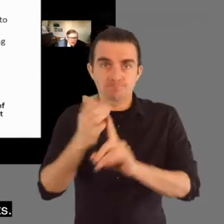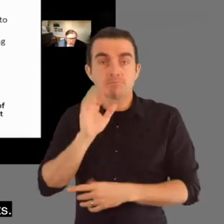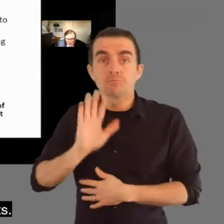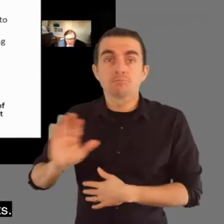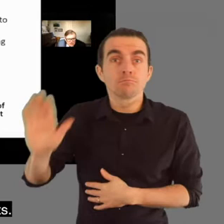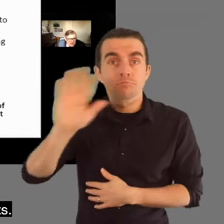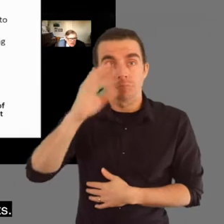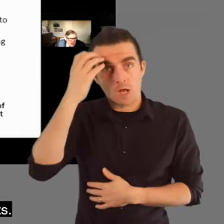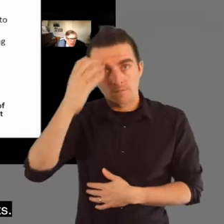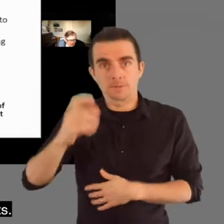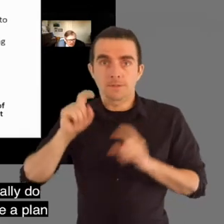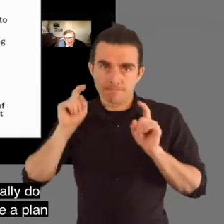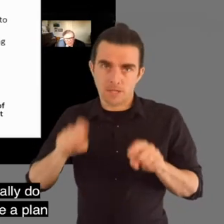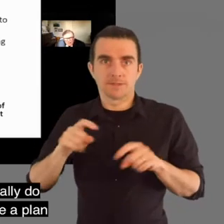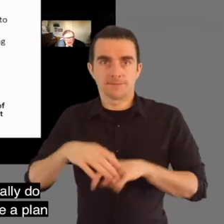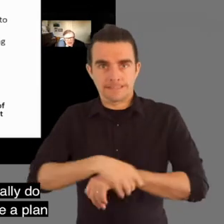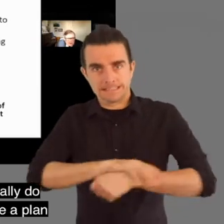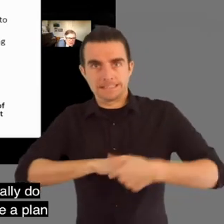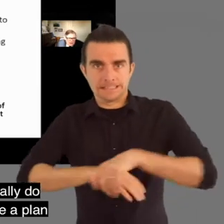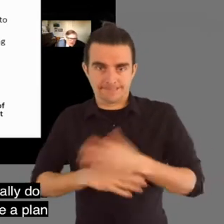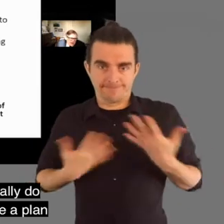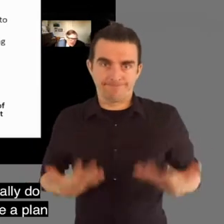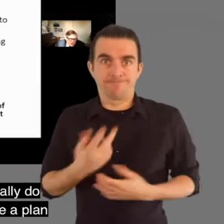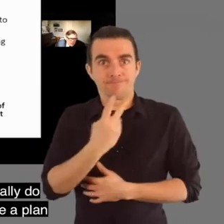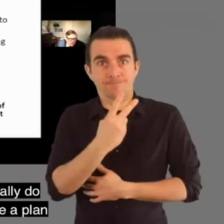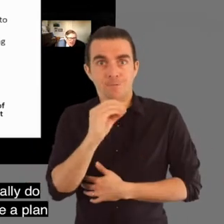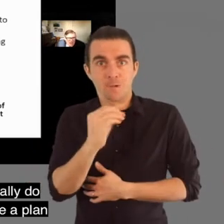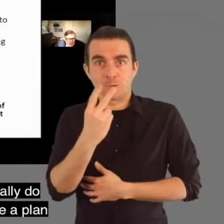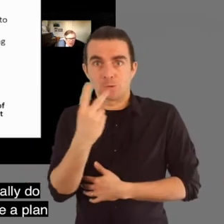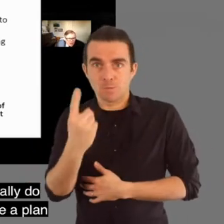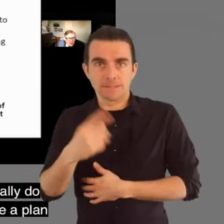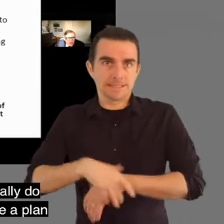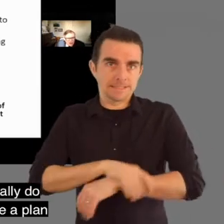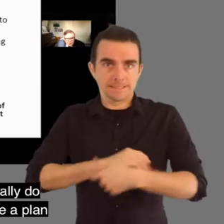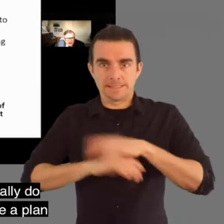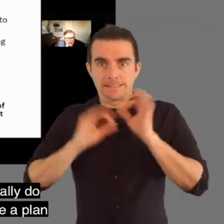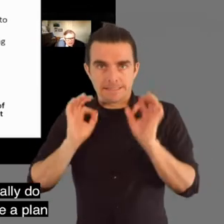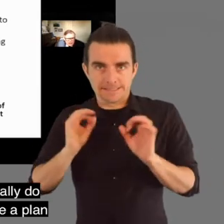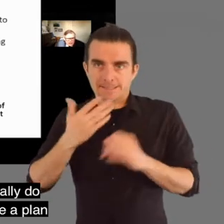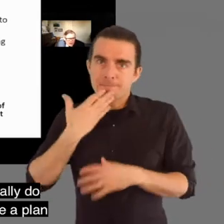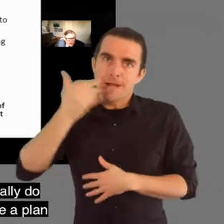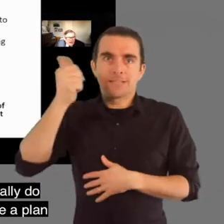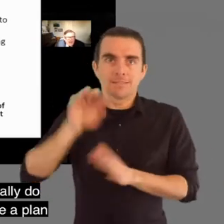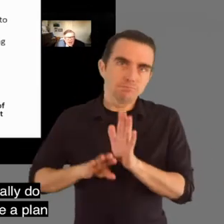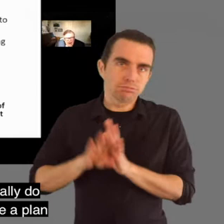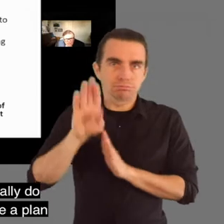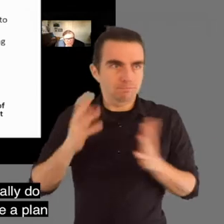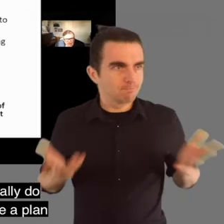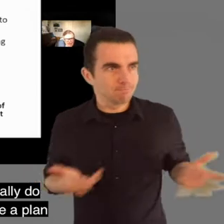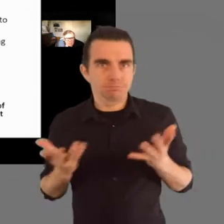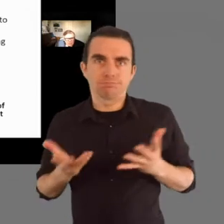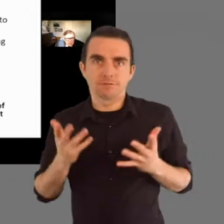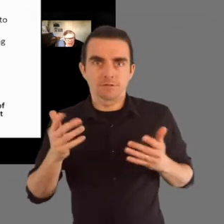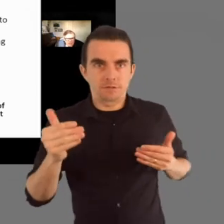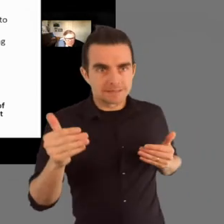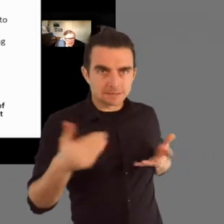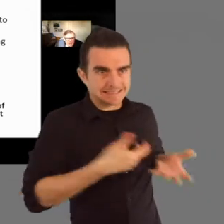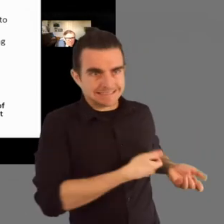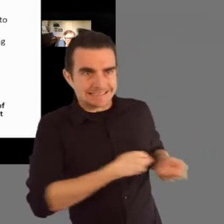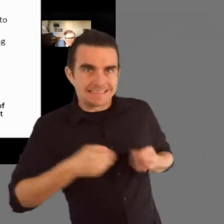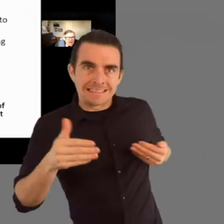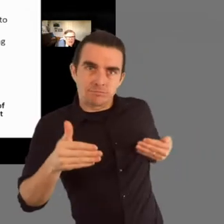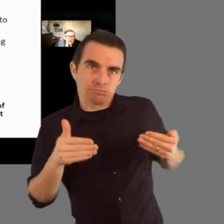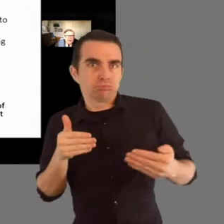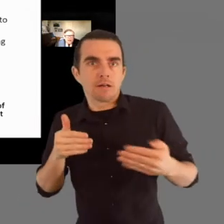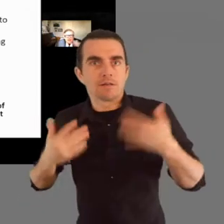sustainable targets. Every government needs to really do something now in 2021 and have a plan to build back better.